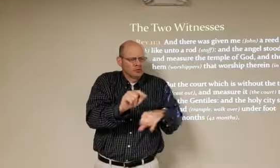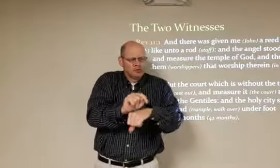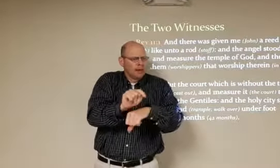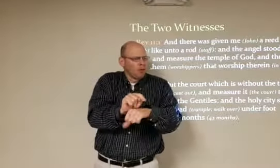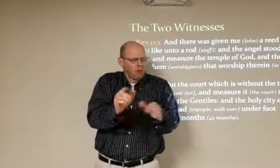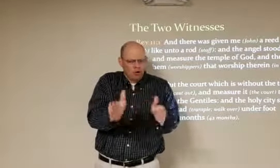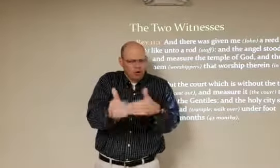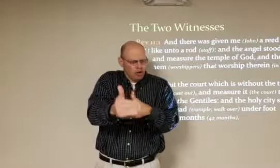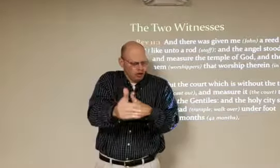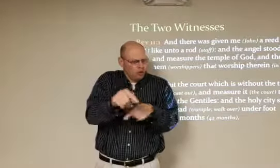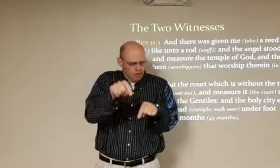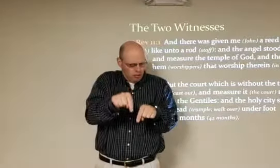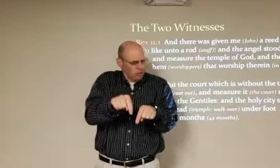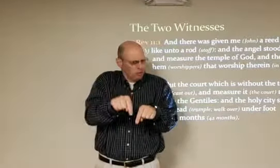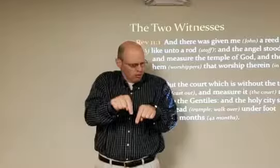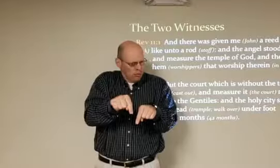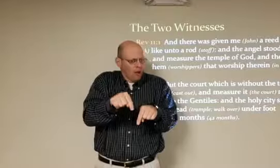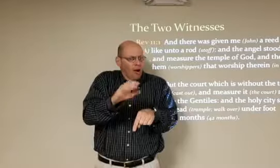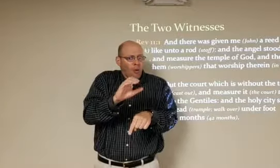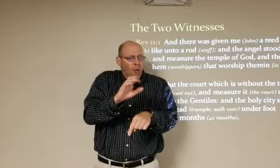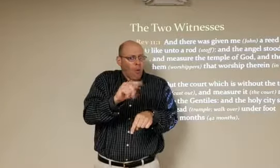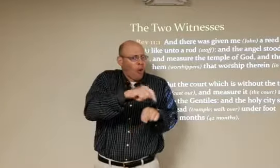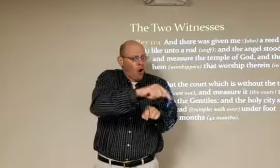The angel told John to measure the temple,